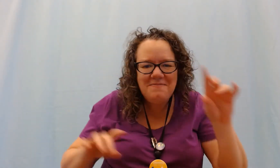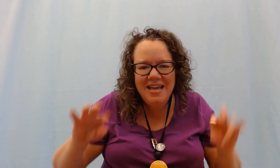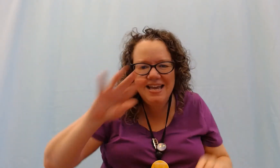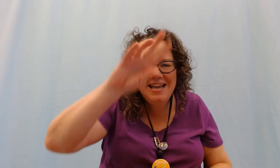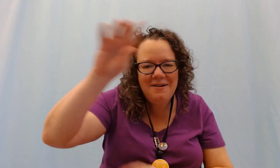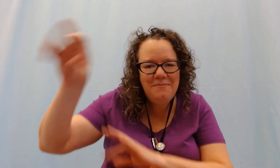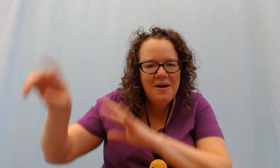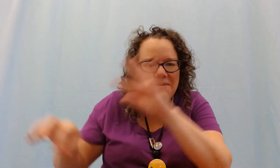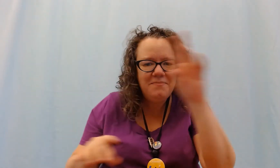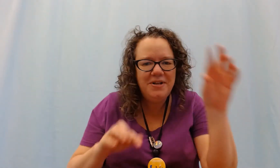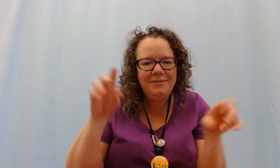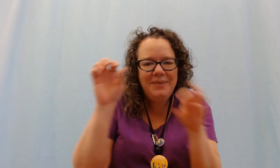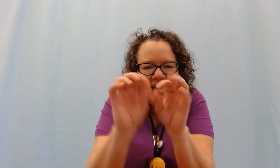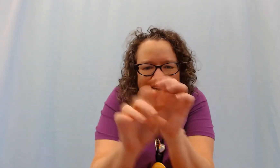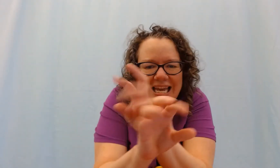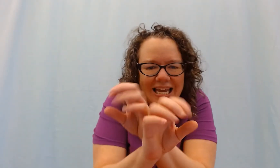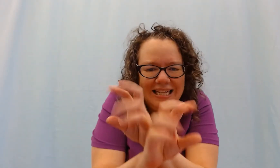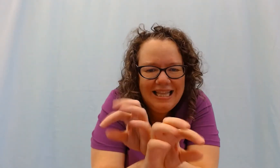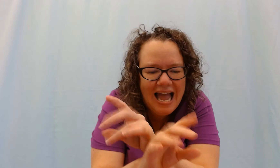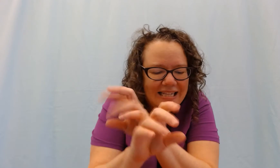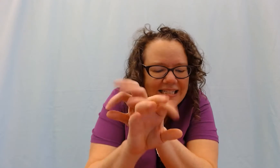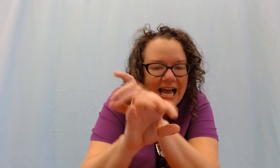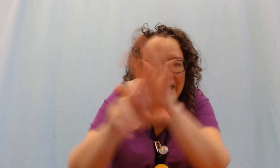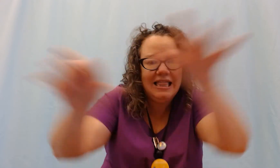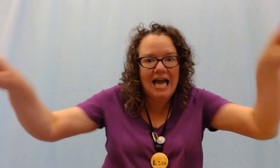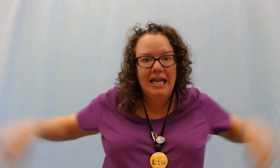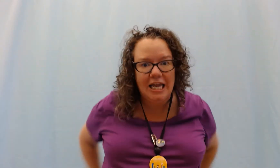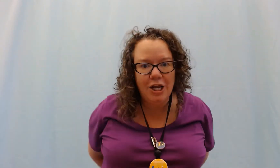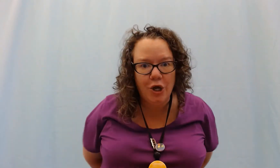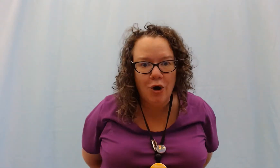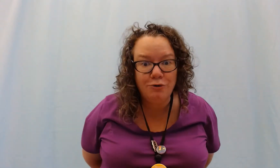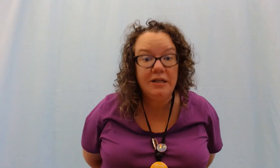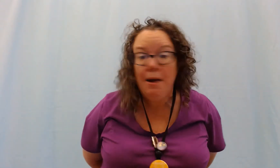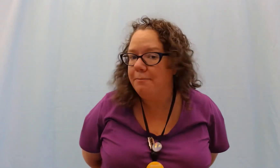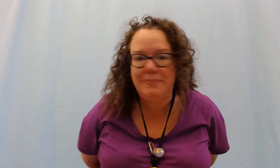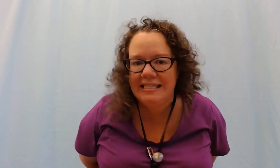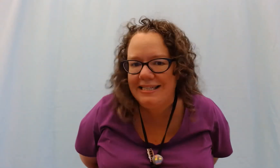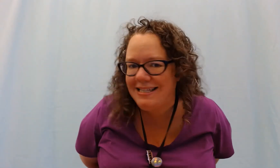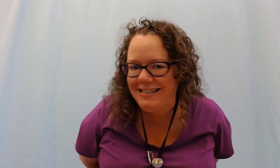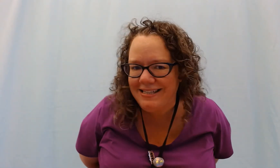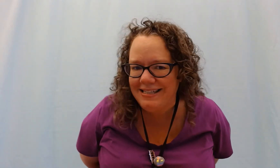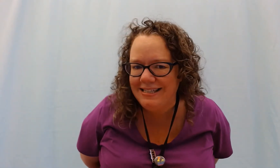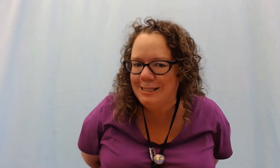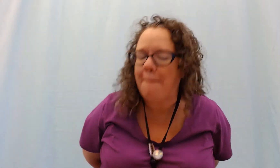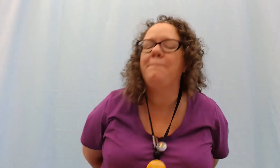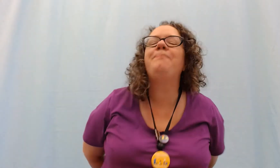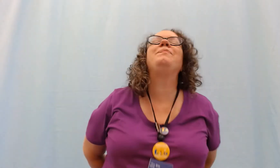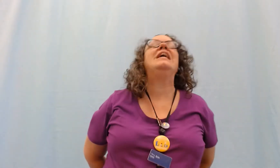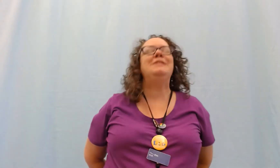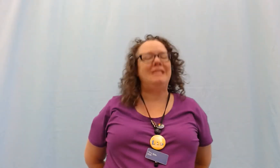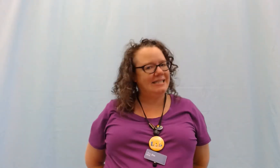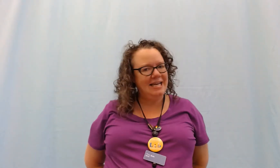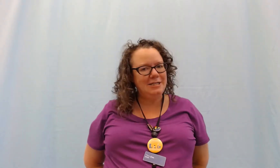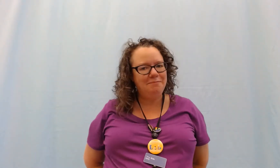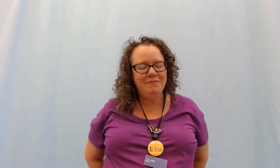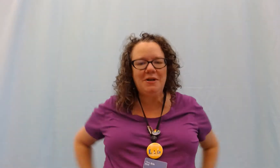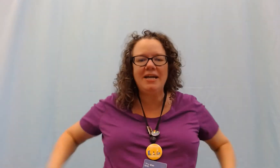Bumblebee, bumblebee, he lands and then he goes. Bzzz. That's it. So